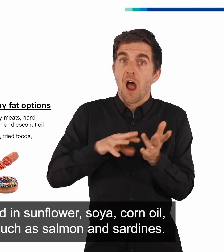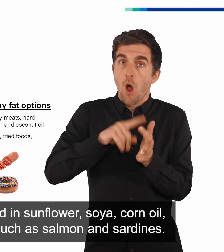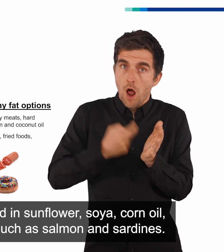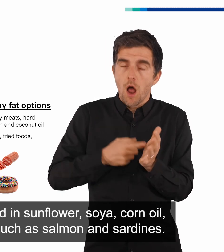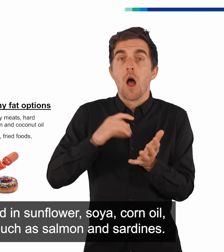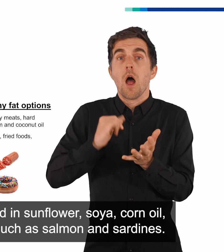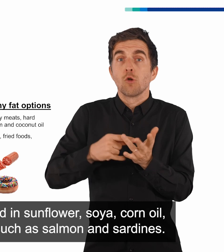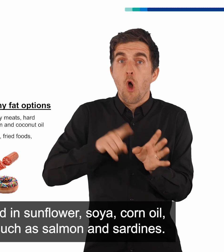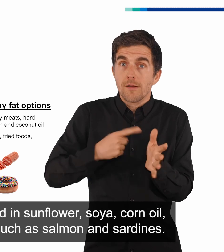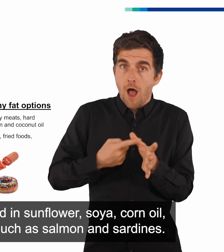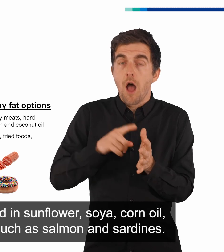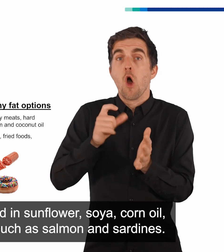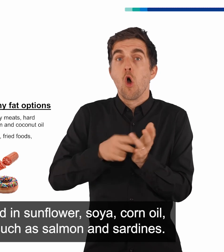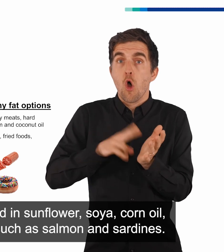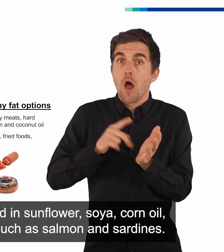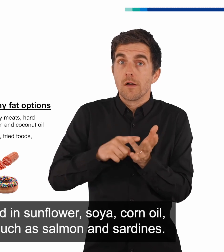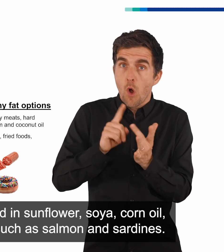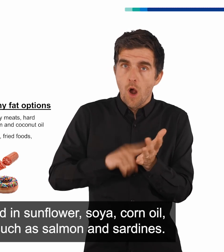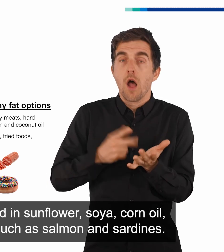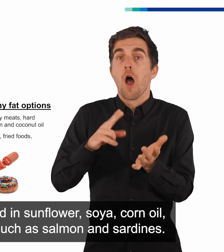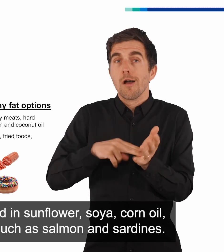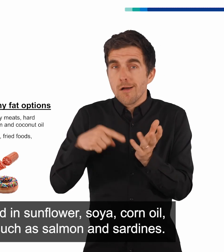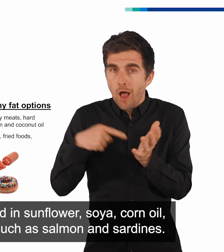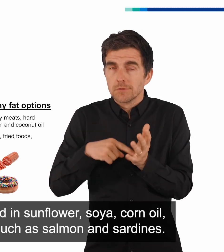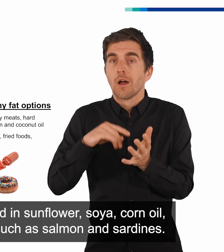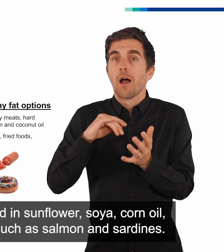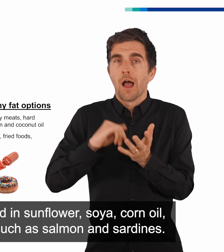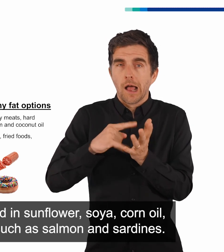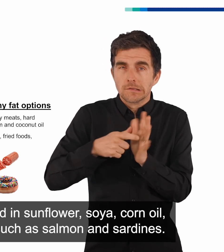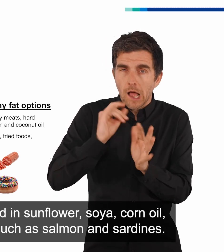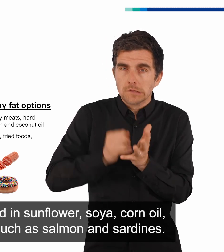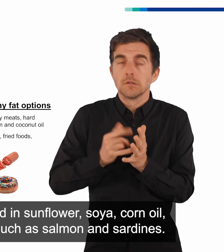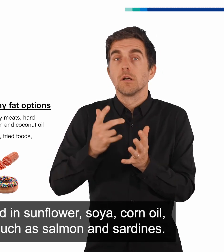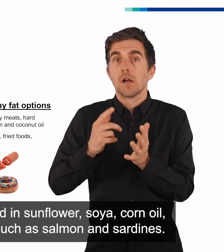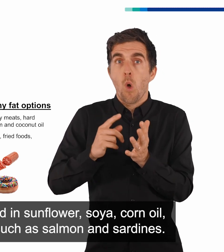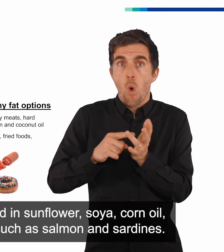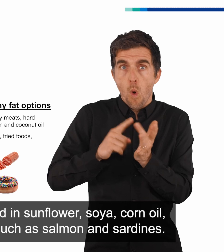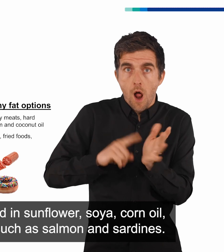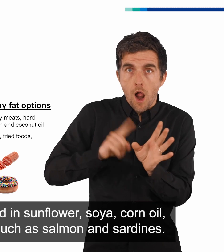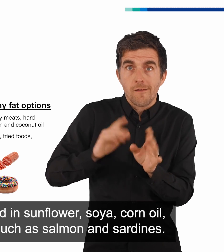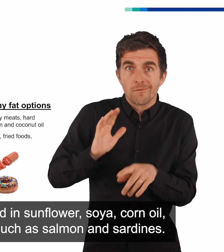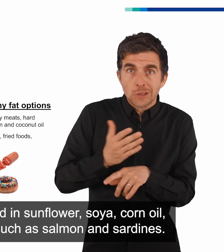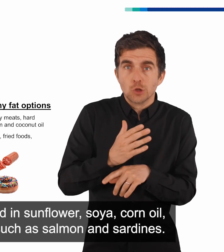foods, cakes, pastries, biscuits. You should try to eat less of these types of